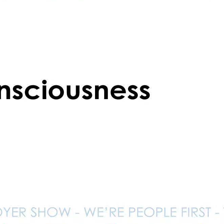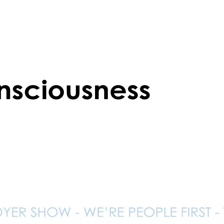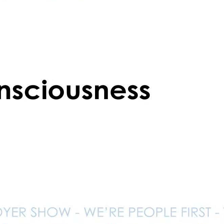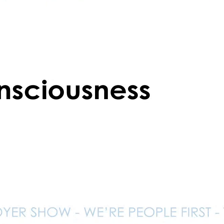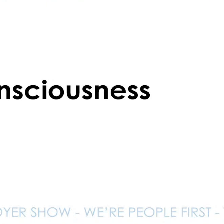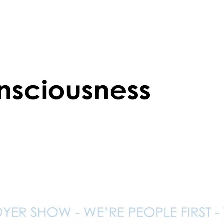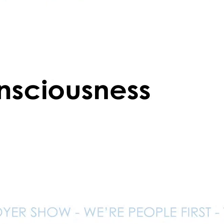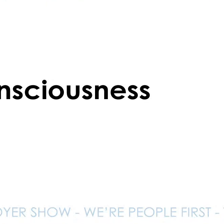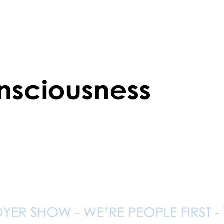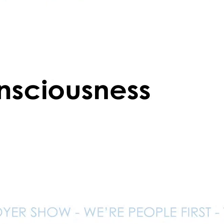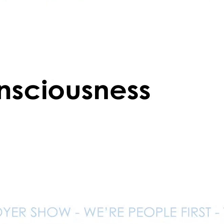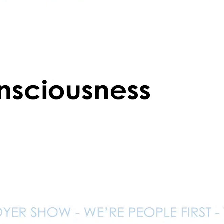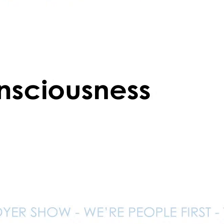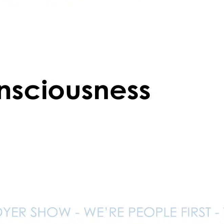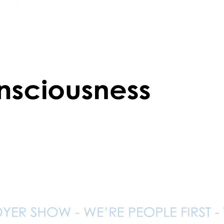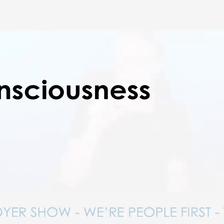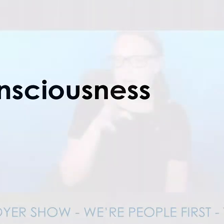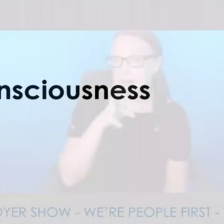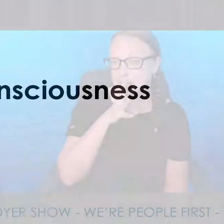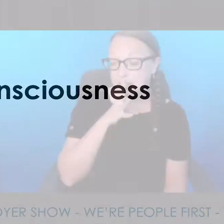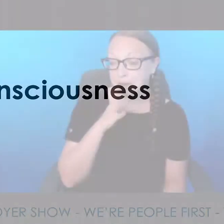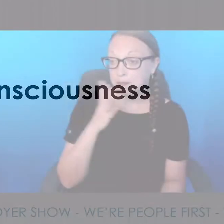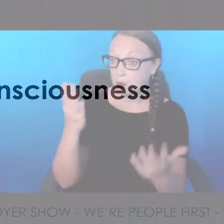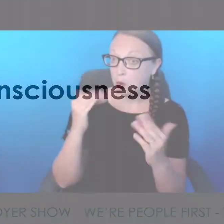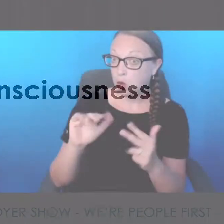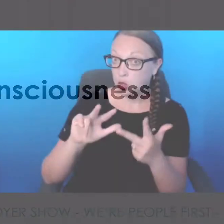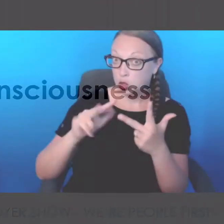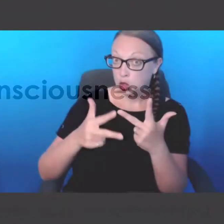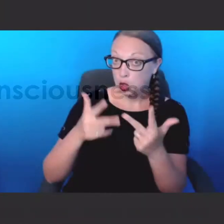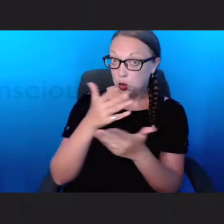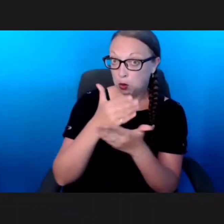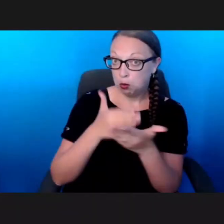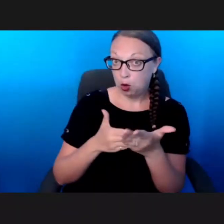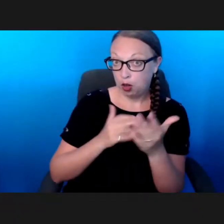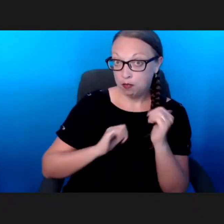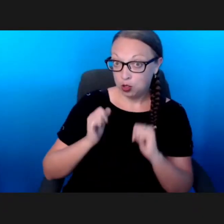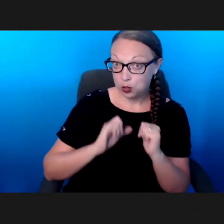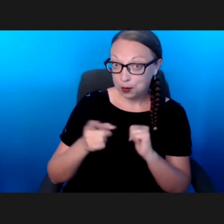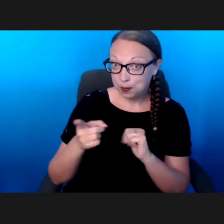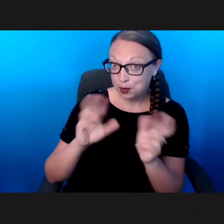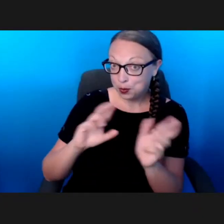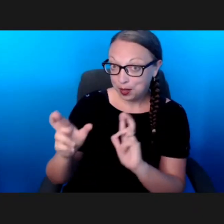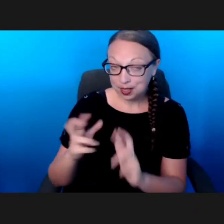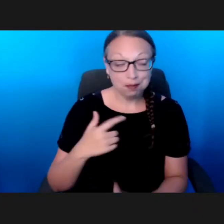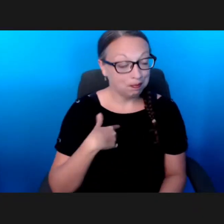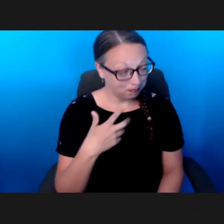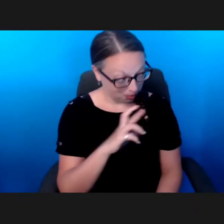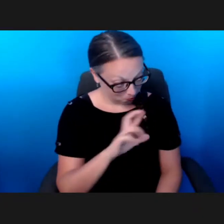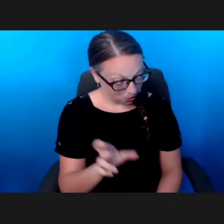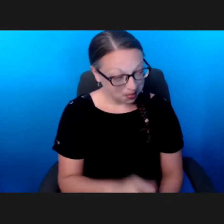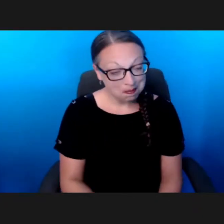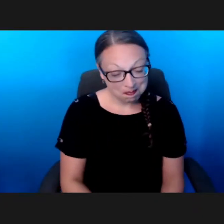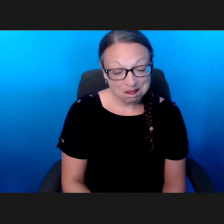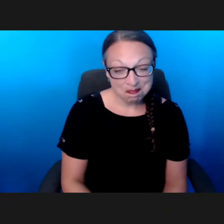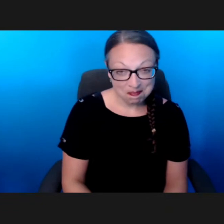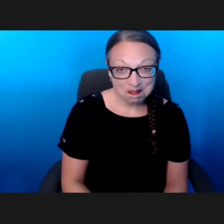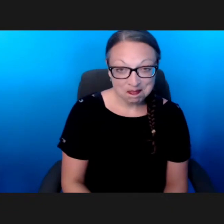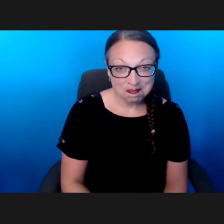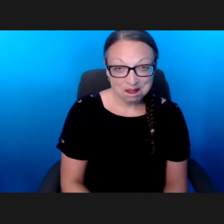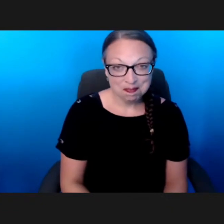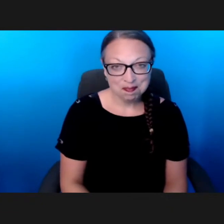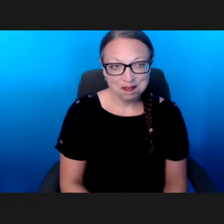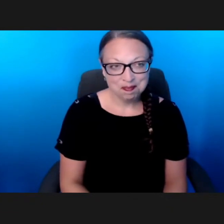Okay, honey, we're going to move on to the third section of the show. So are you ready for that? I'm ready for that. Okay.